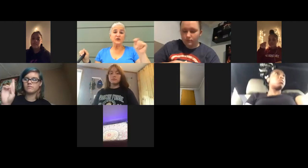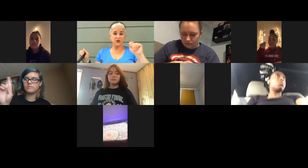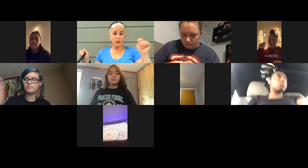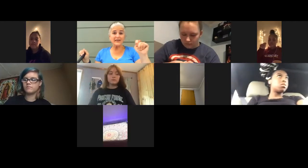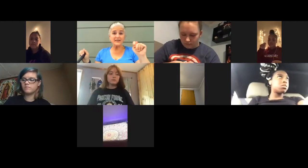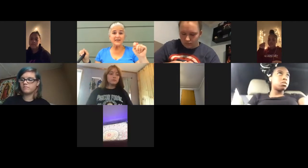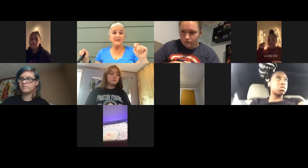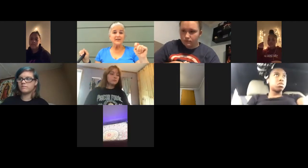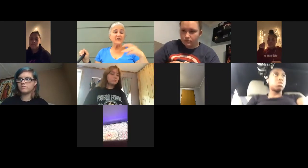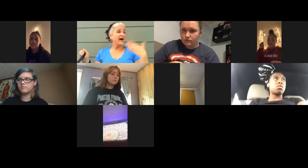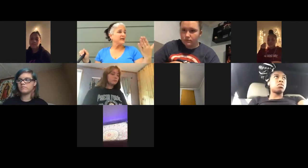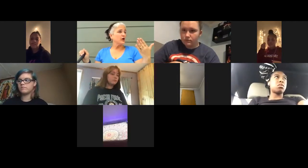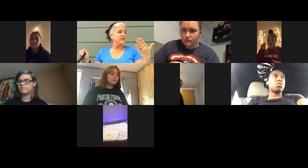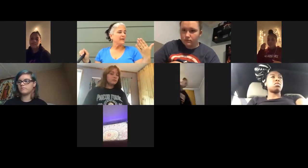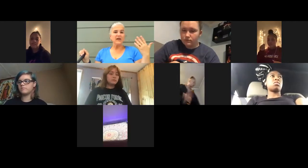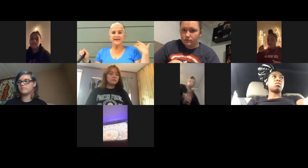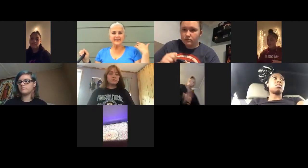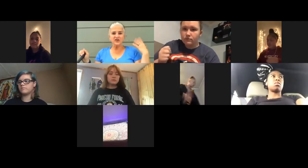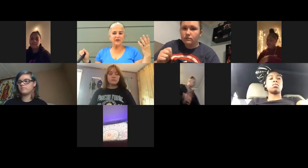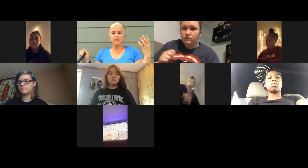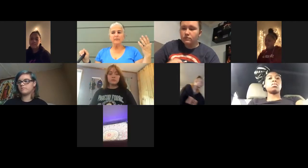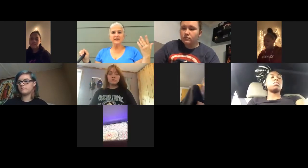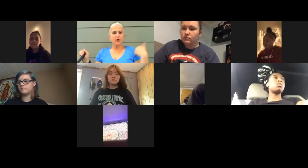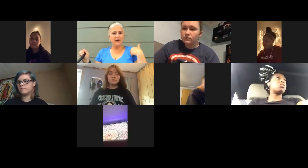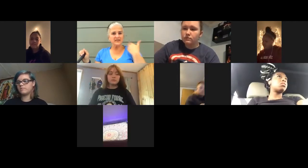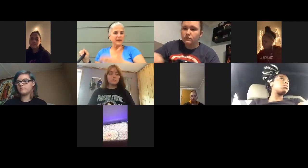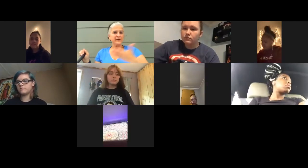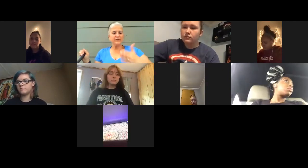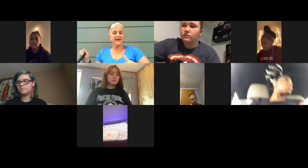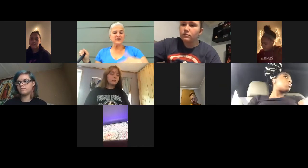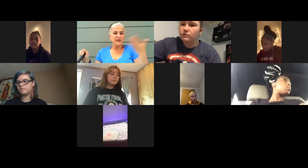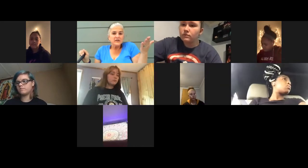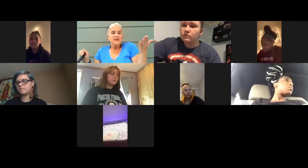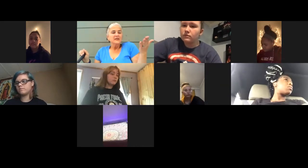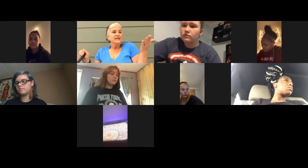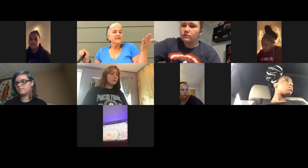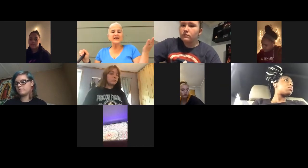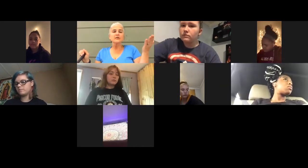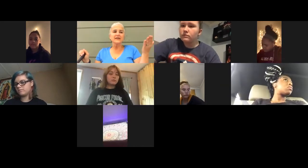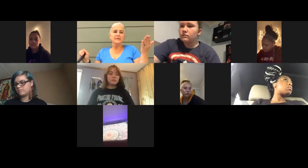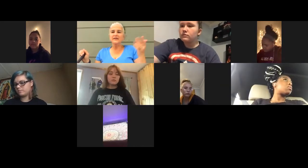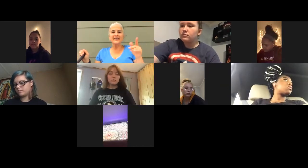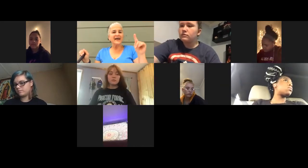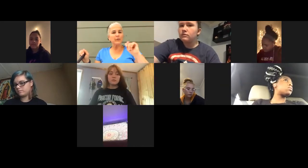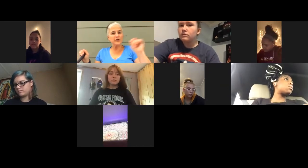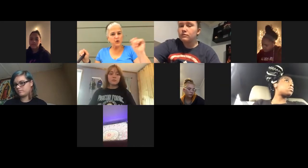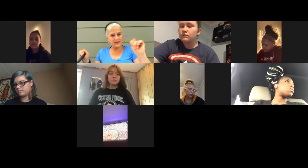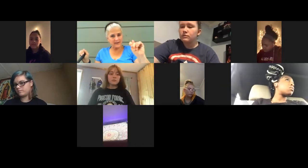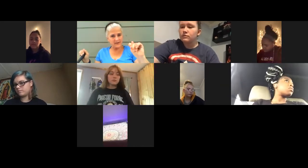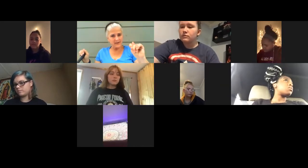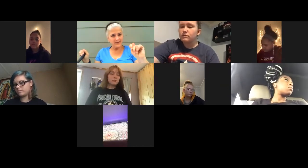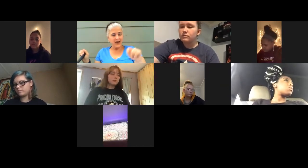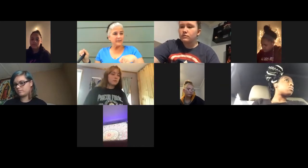America uses toilet. If I'm like in Czech Republic or I'm in Spain or France or even England, I'm gonna be like, hey, where are